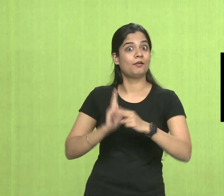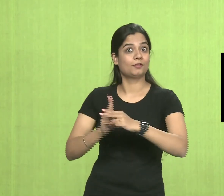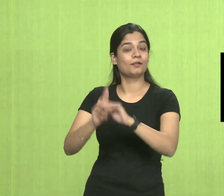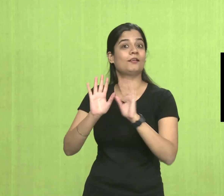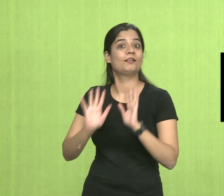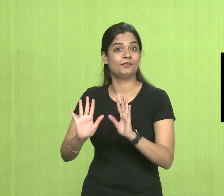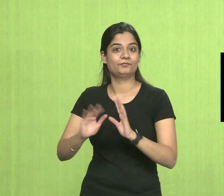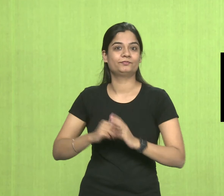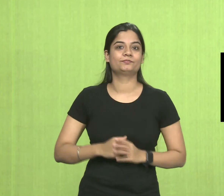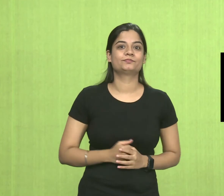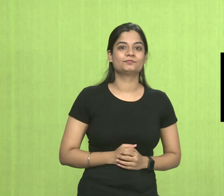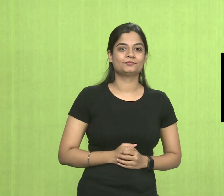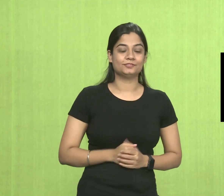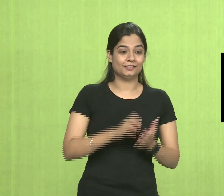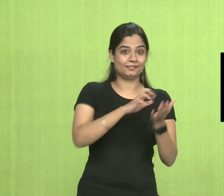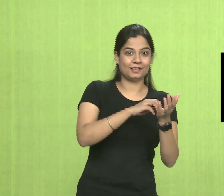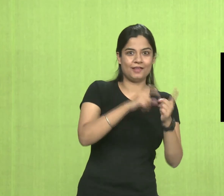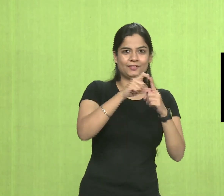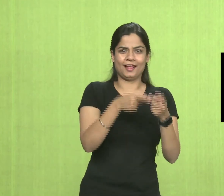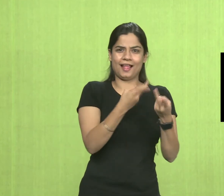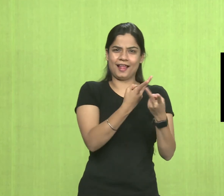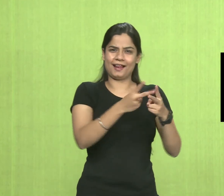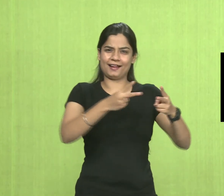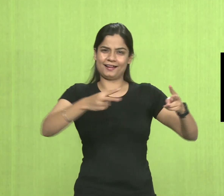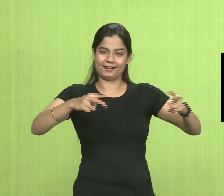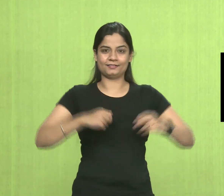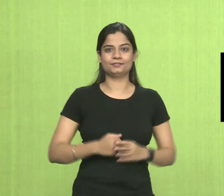it. Some nutrients are present, so it's beneficial water.